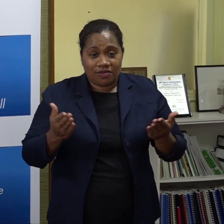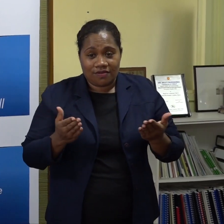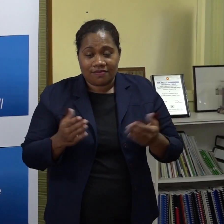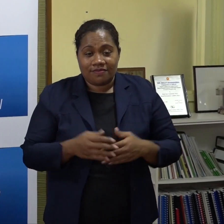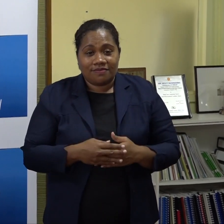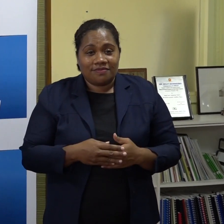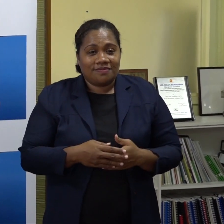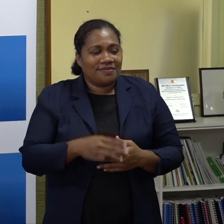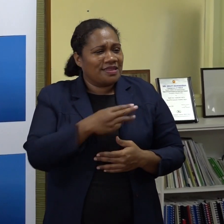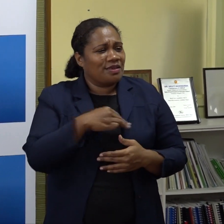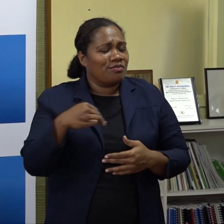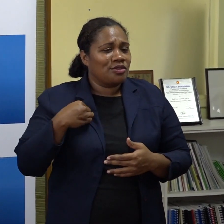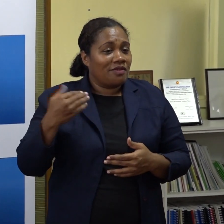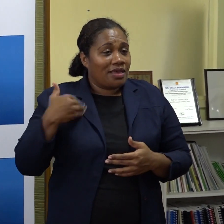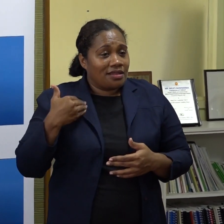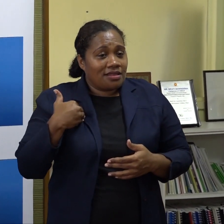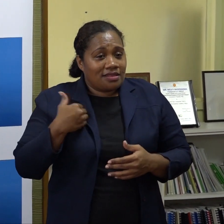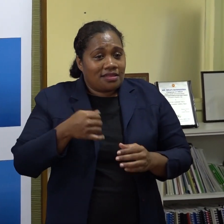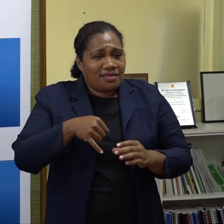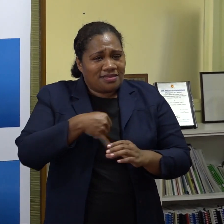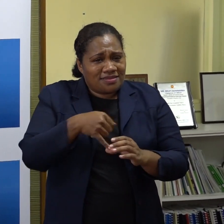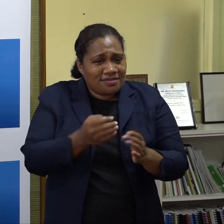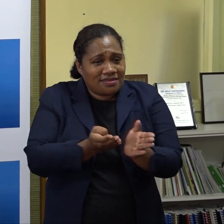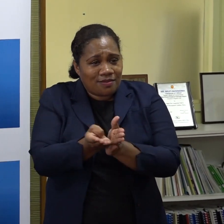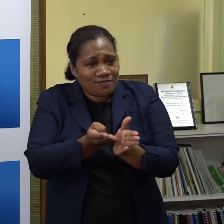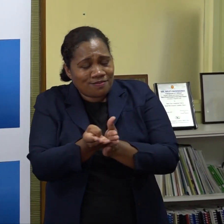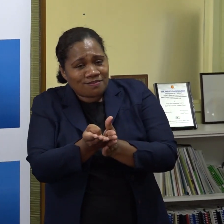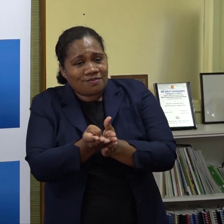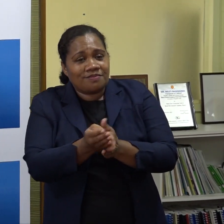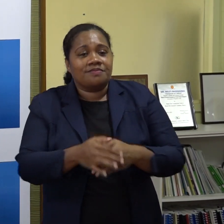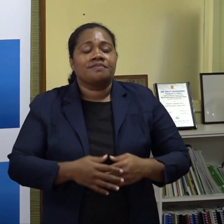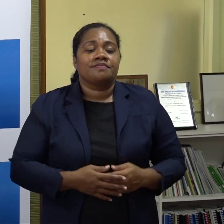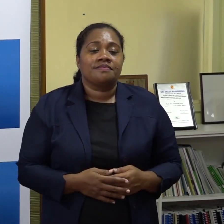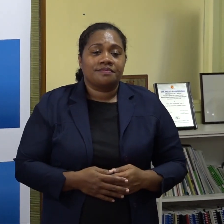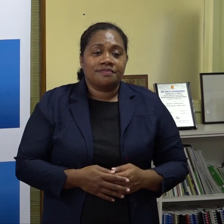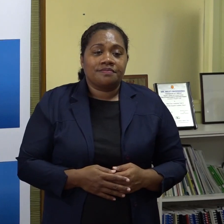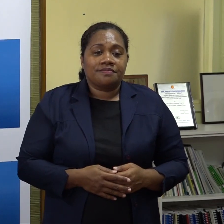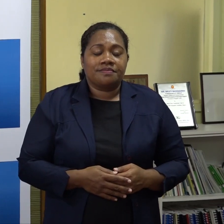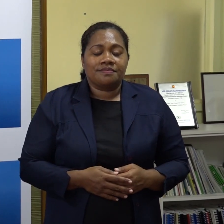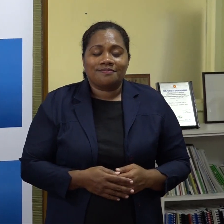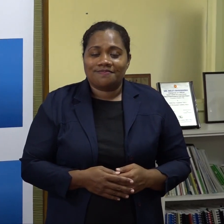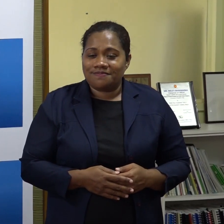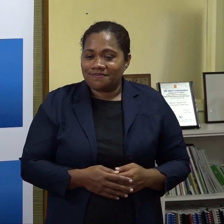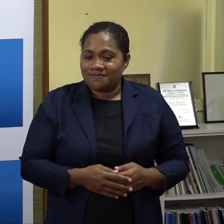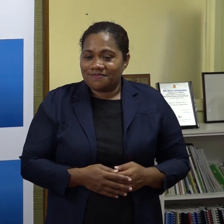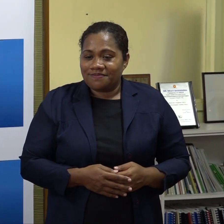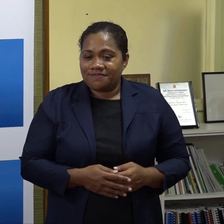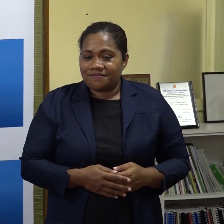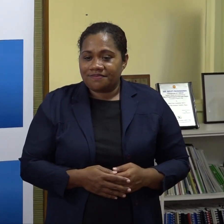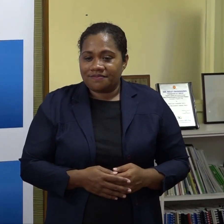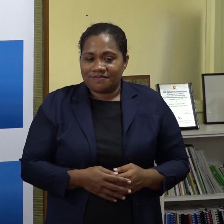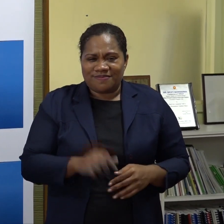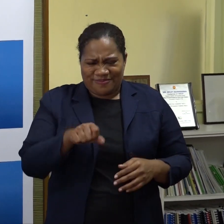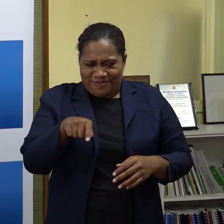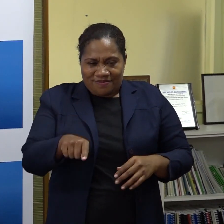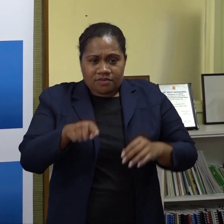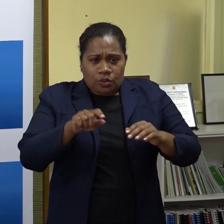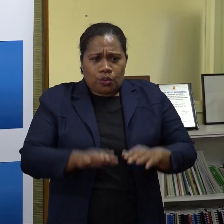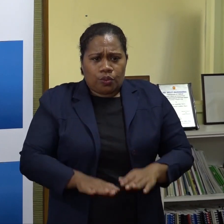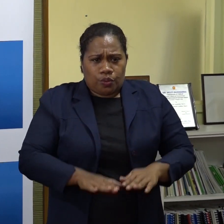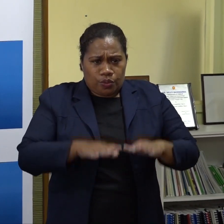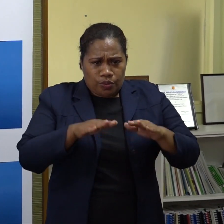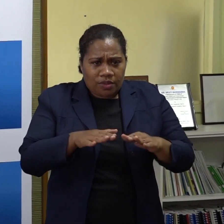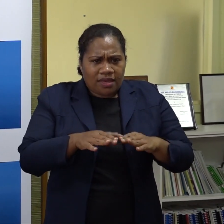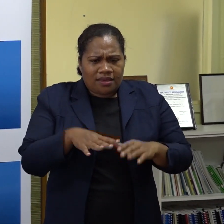The Ministry of Health and Medical Services, in anticipation of extensive flooding and